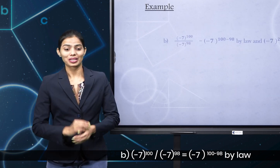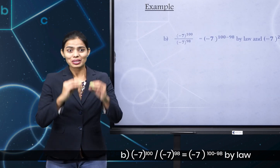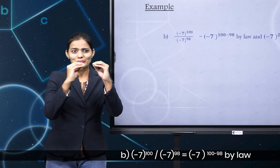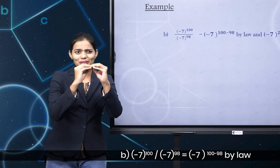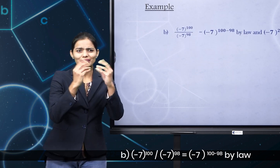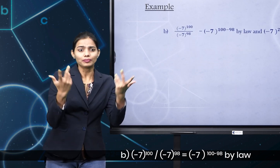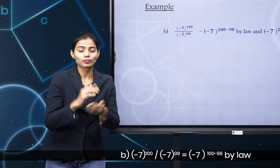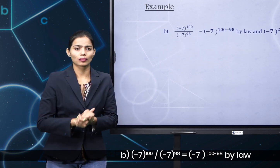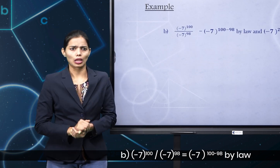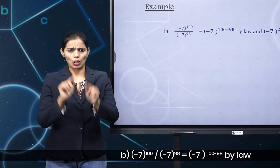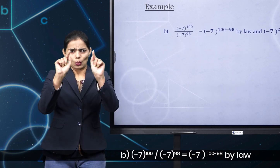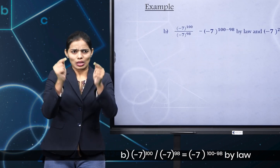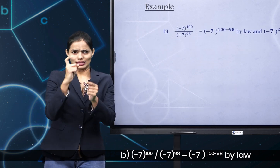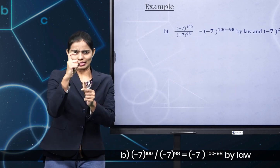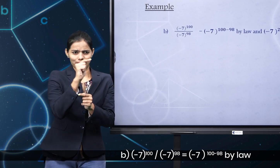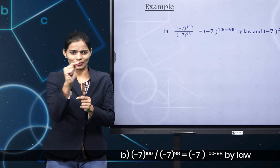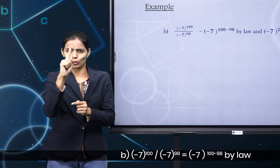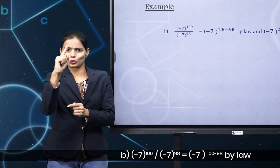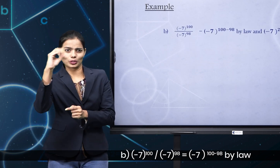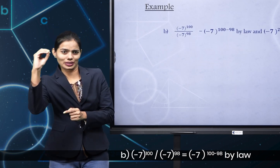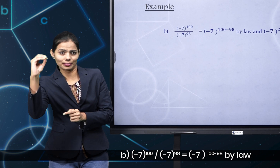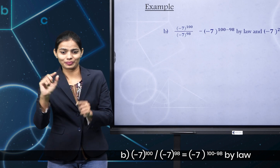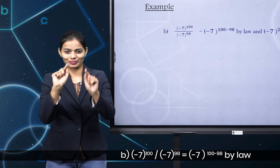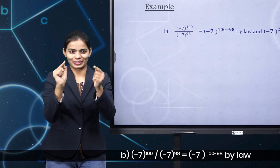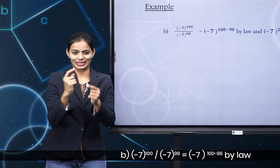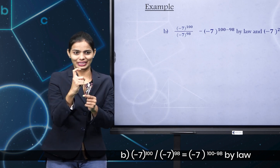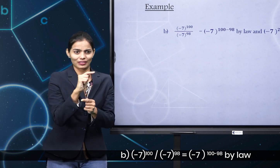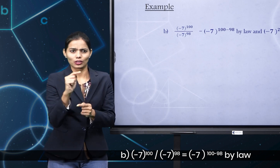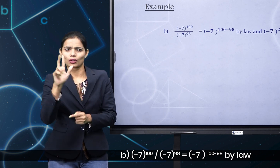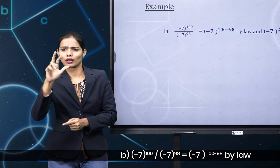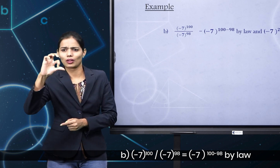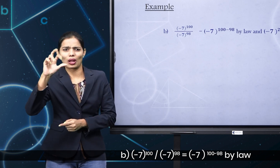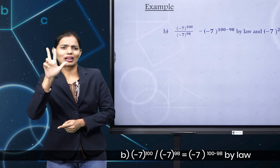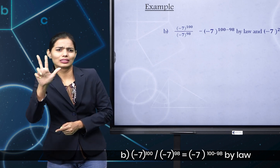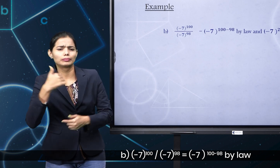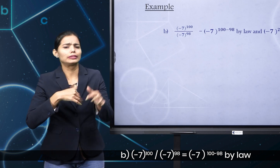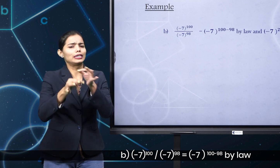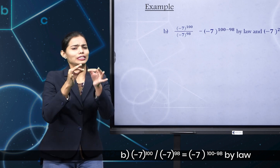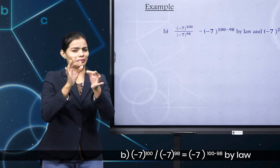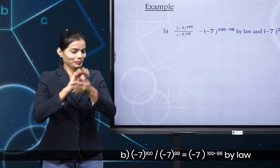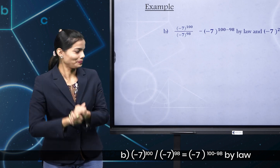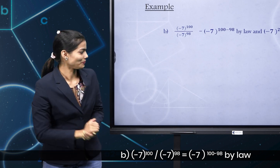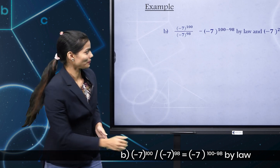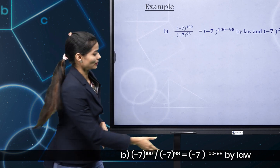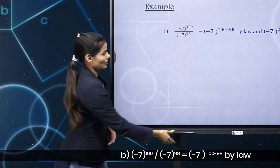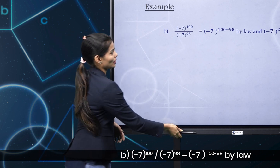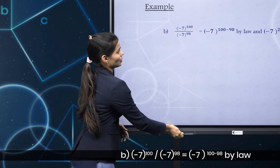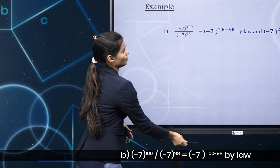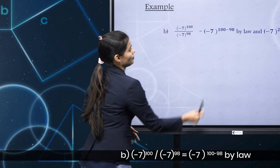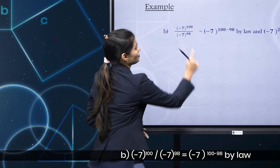Minus 7 to the power 100 by minus 7 to the power 98 is equal to minus 7 to the power 100 minus